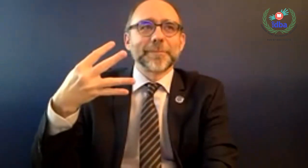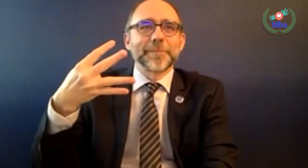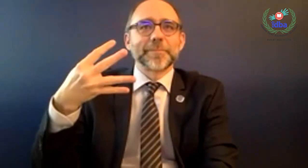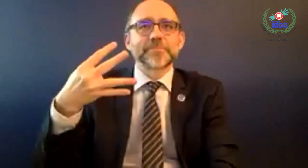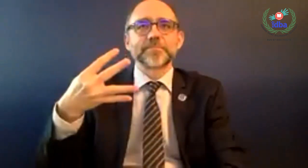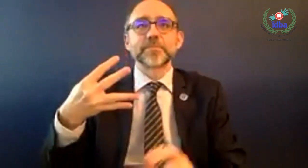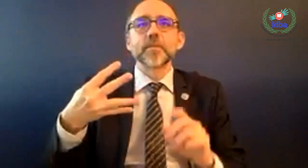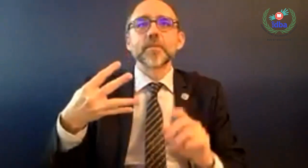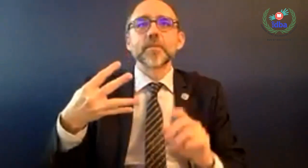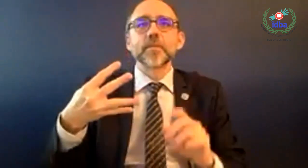points are: